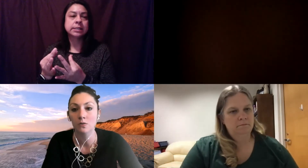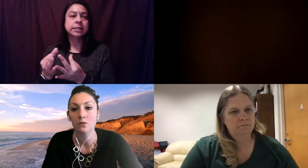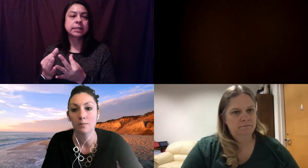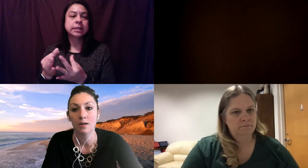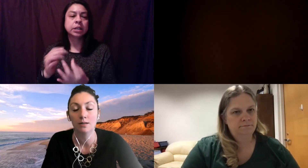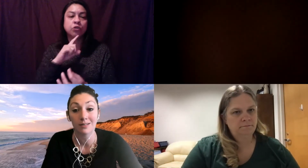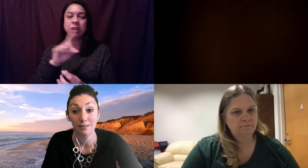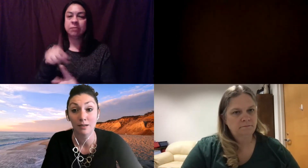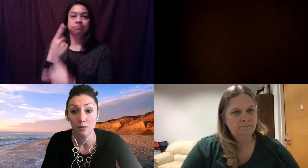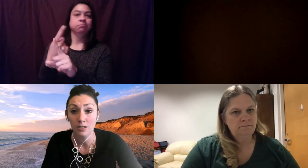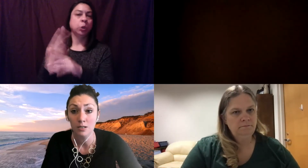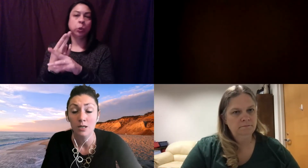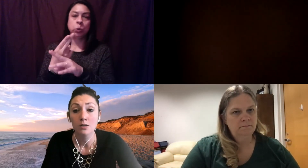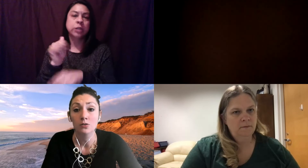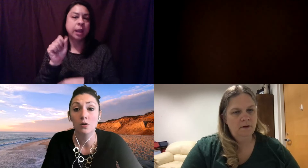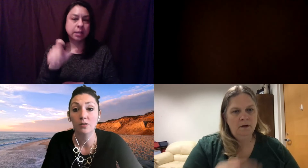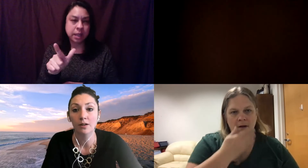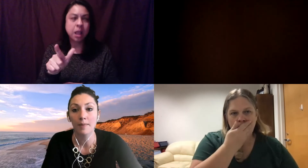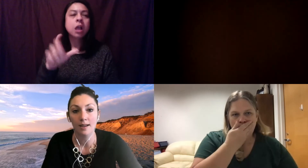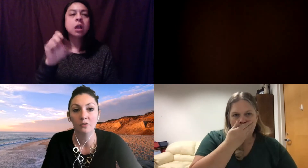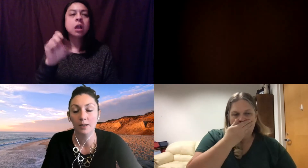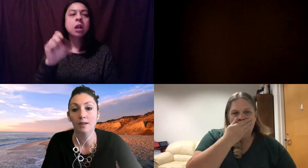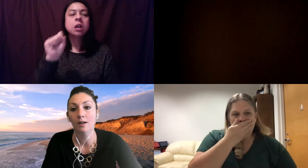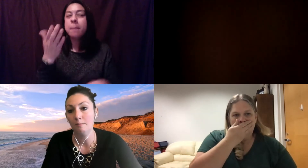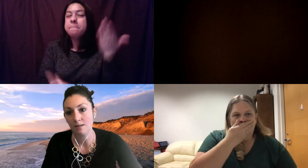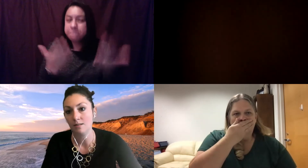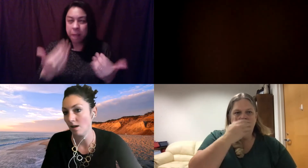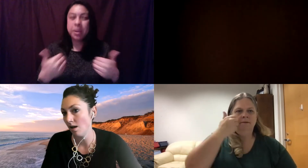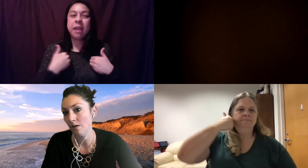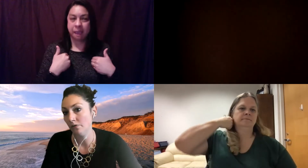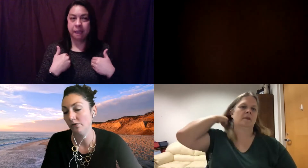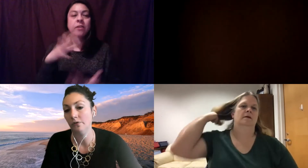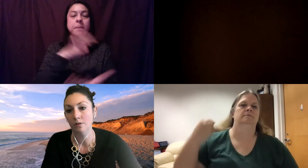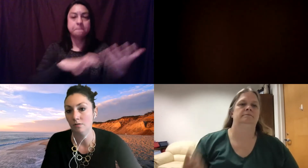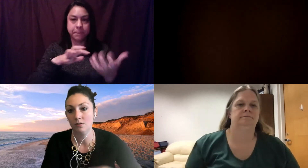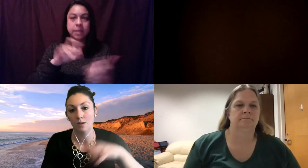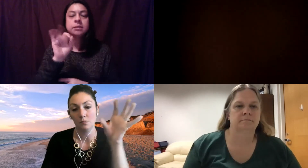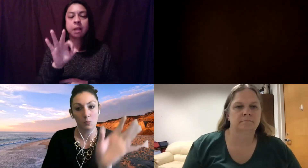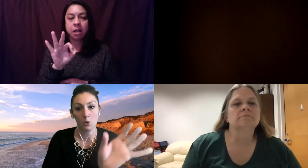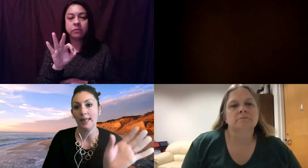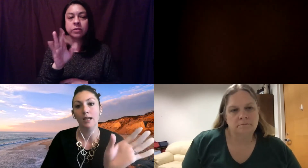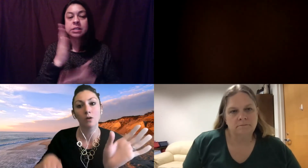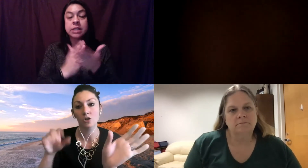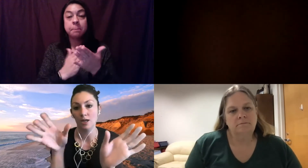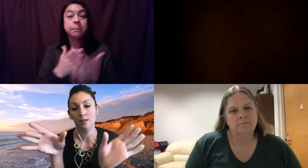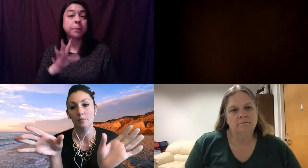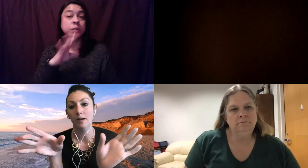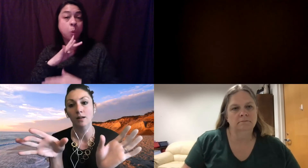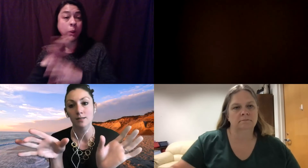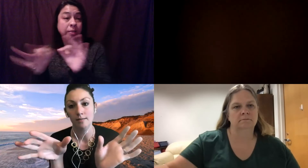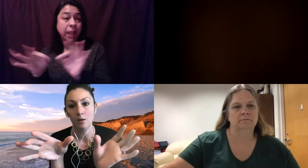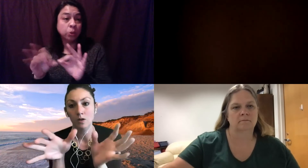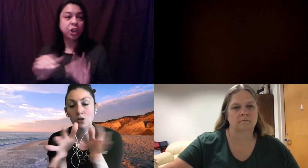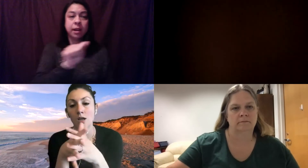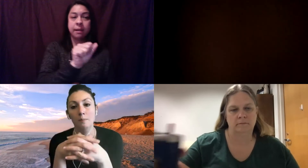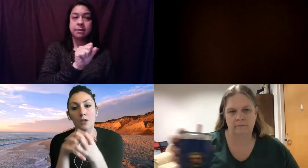exclusively used American Sign Language. So there may have been a mix of some spoken language and American